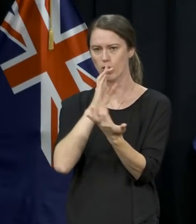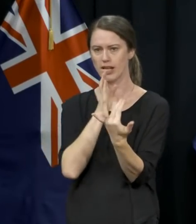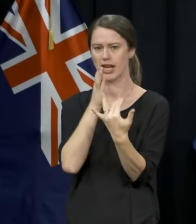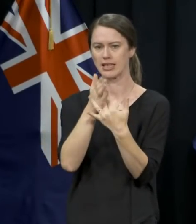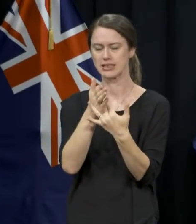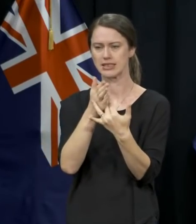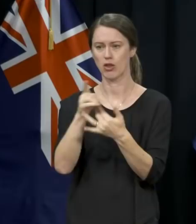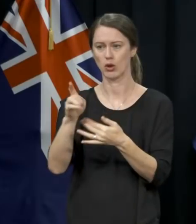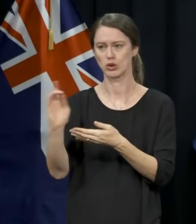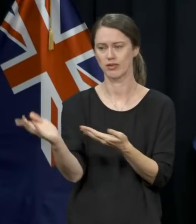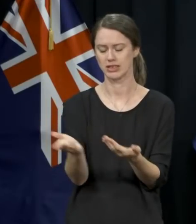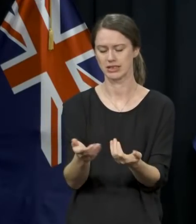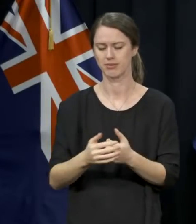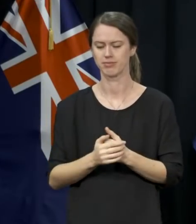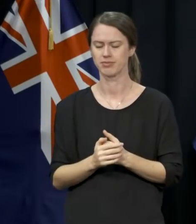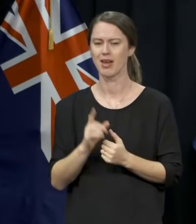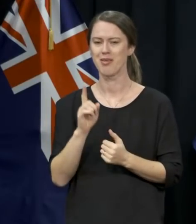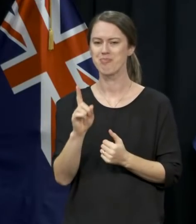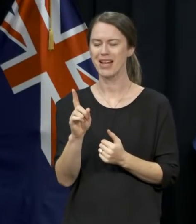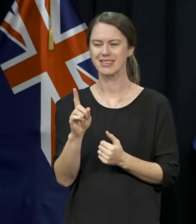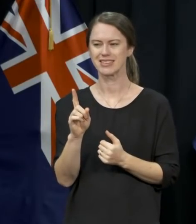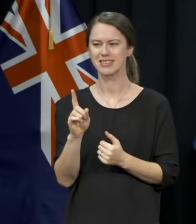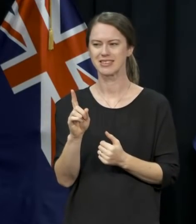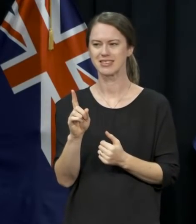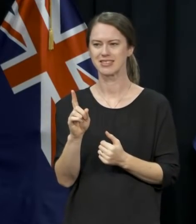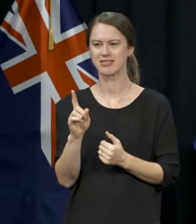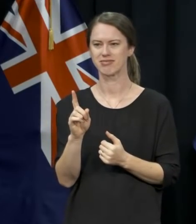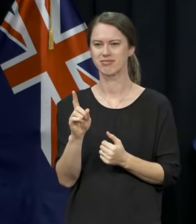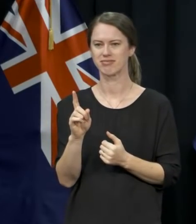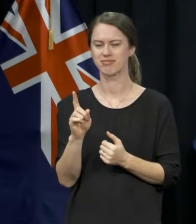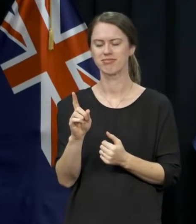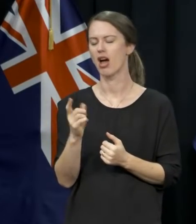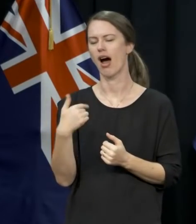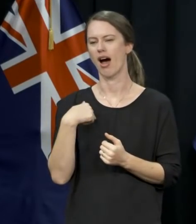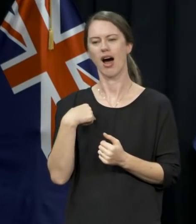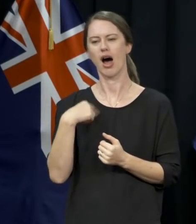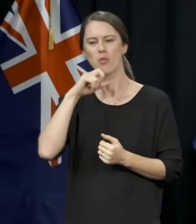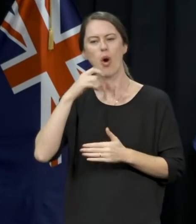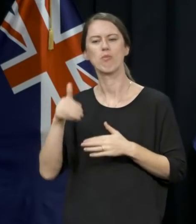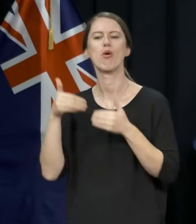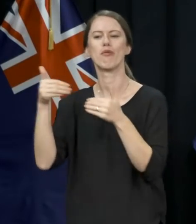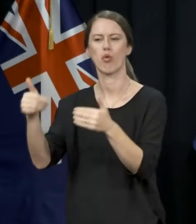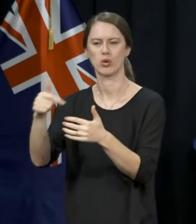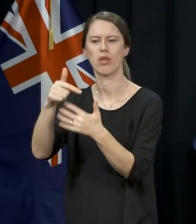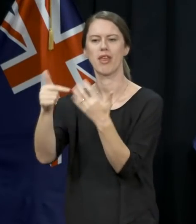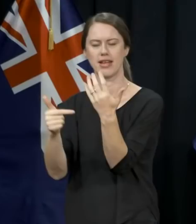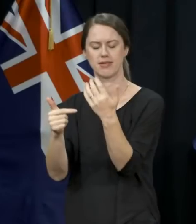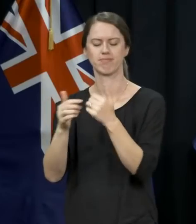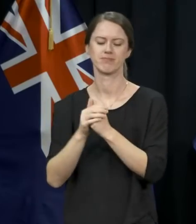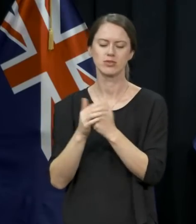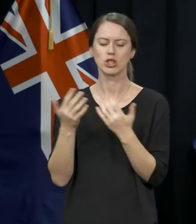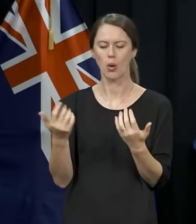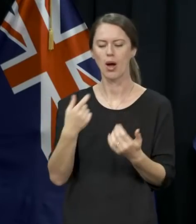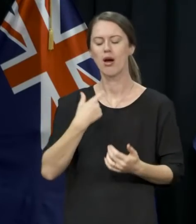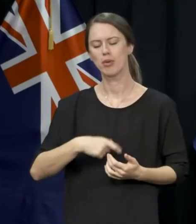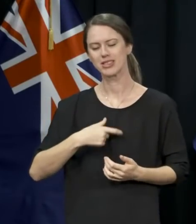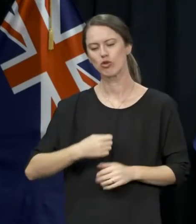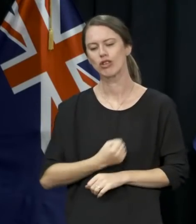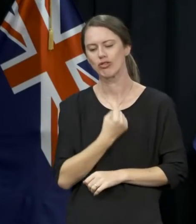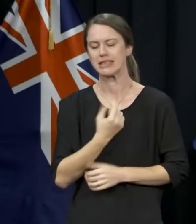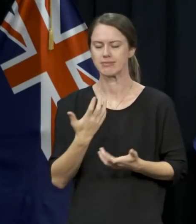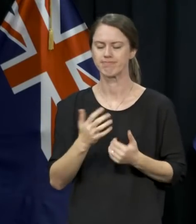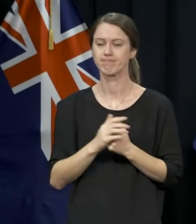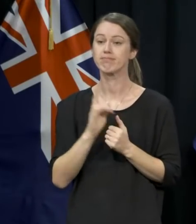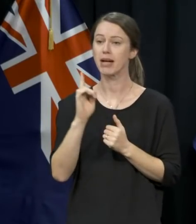quality services. But I don't get now to be the person that drives forward that agenda. Of course, I have some personal regret about